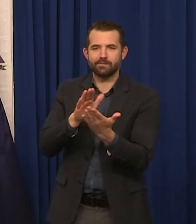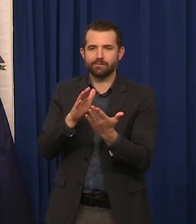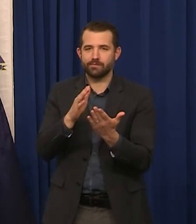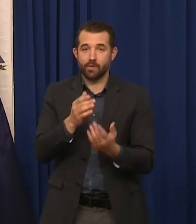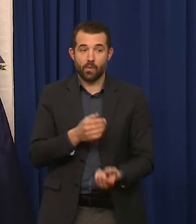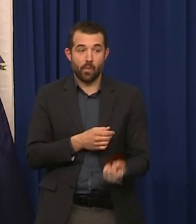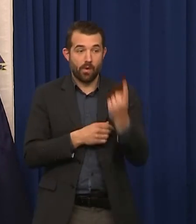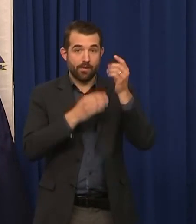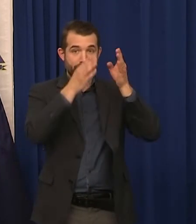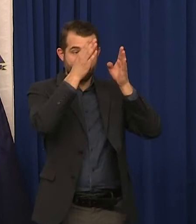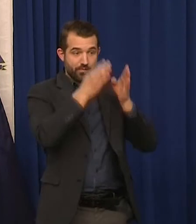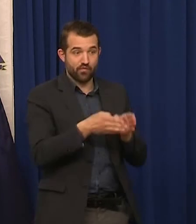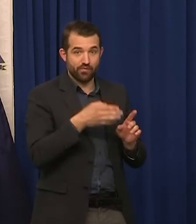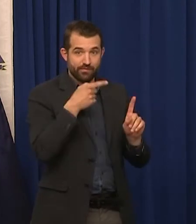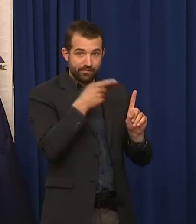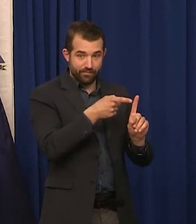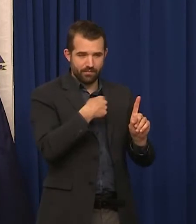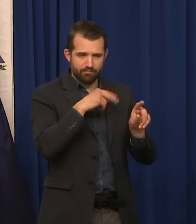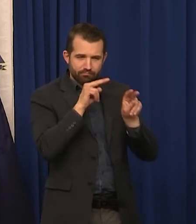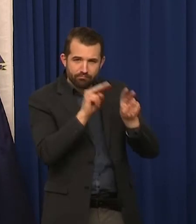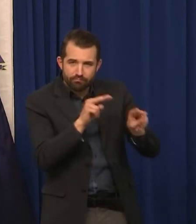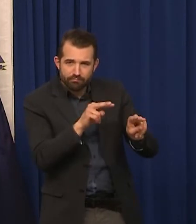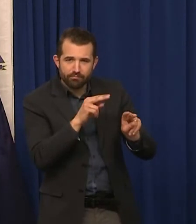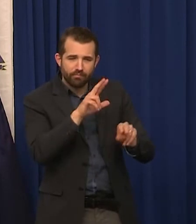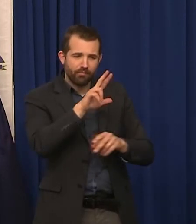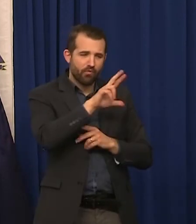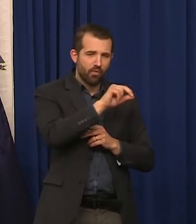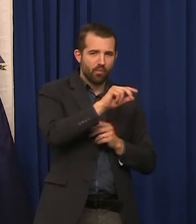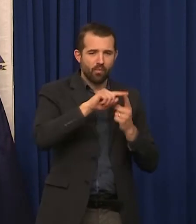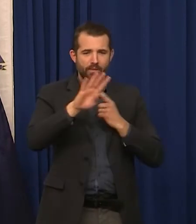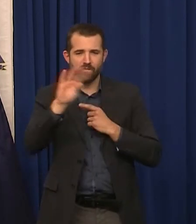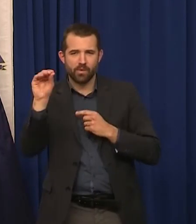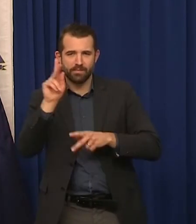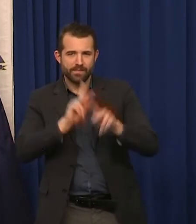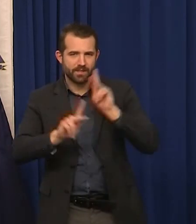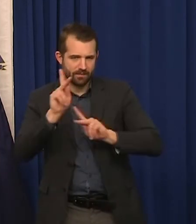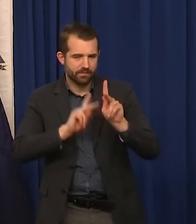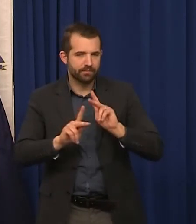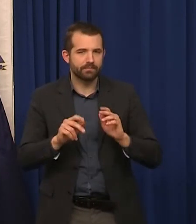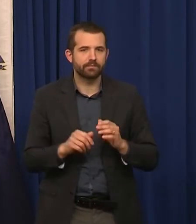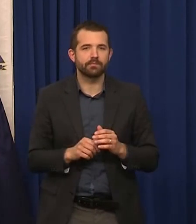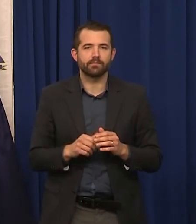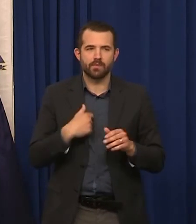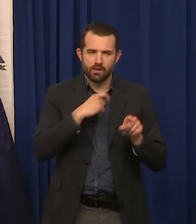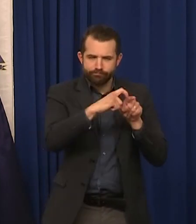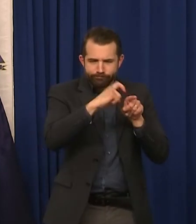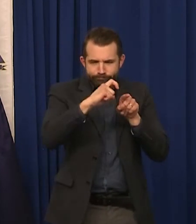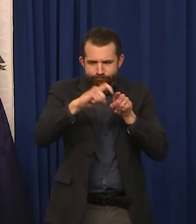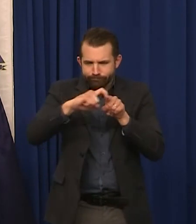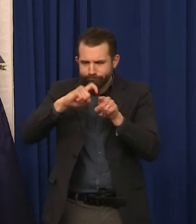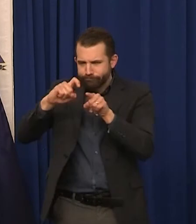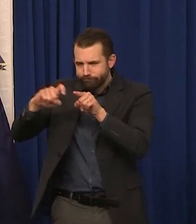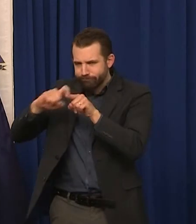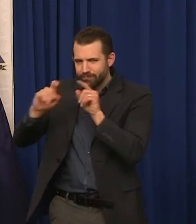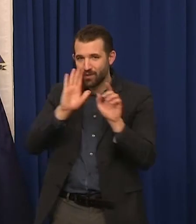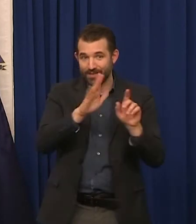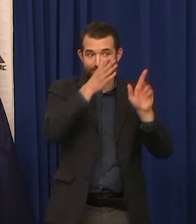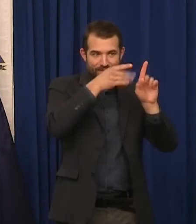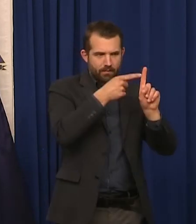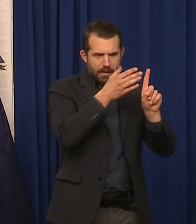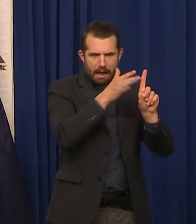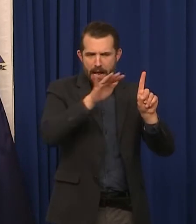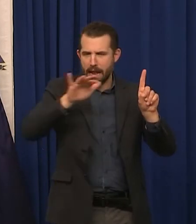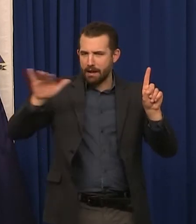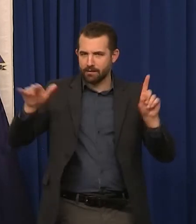monitor about 30 to 40 people. Now, obviously, the first phone call takes a long time, but after